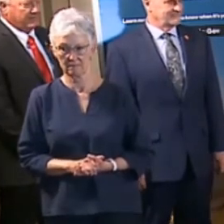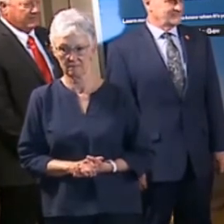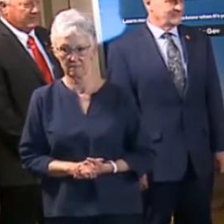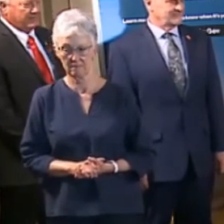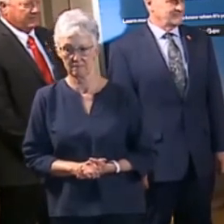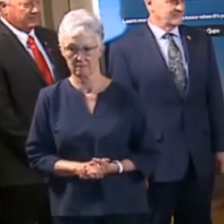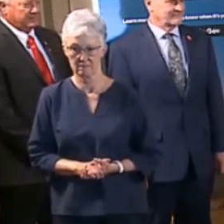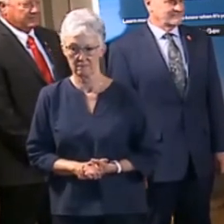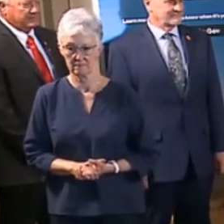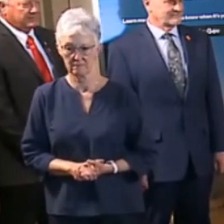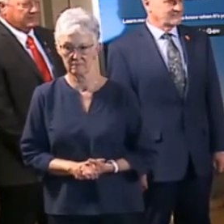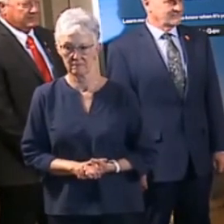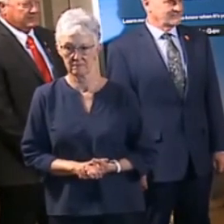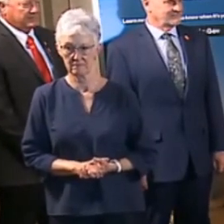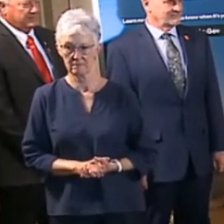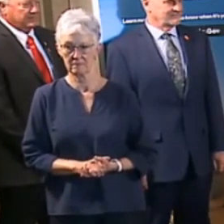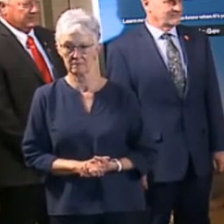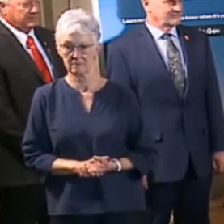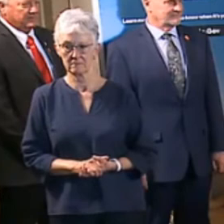Thank you.